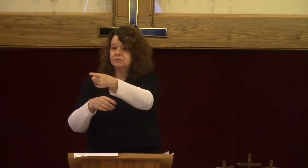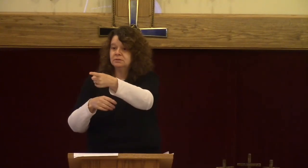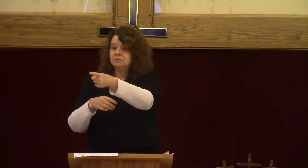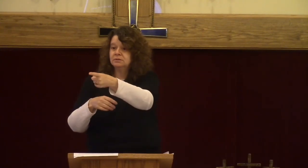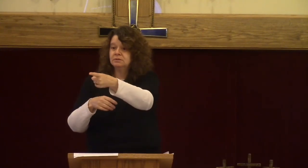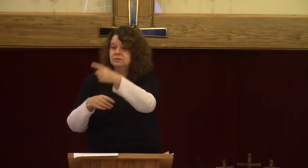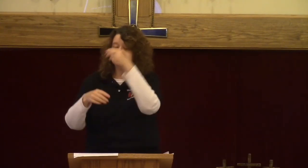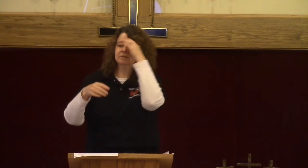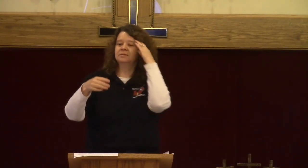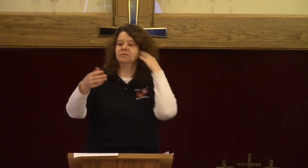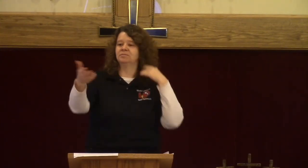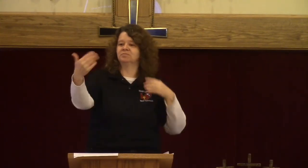also?